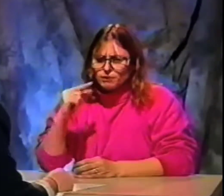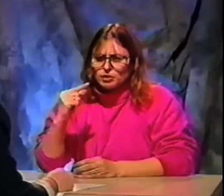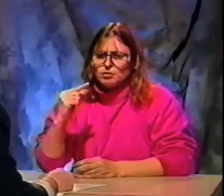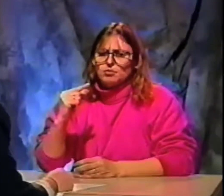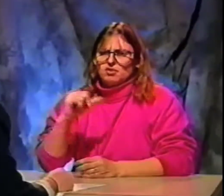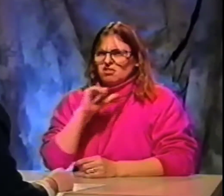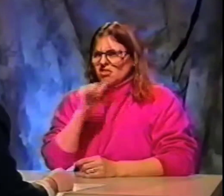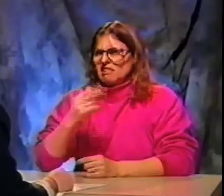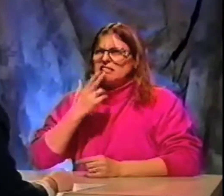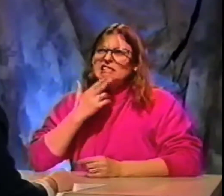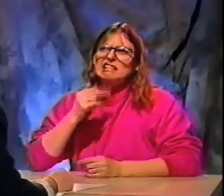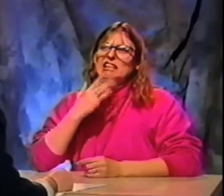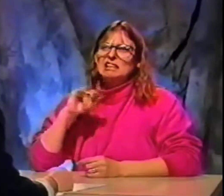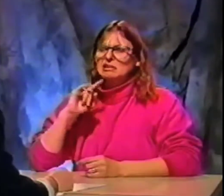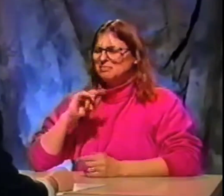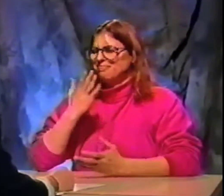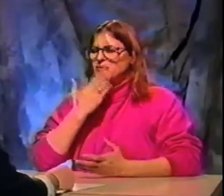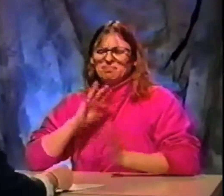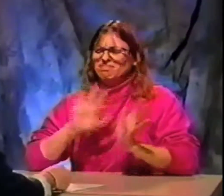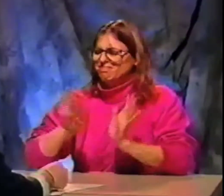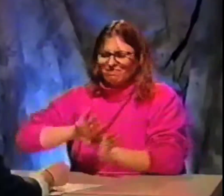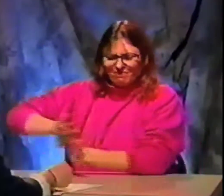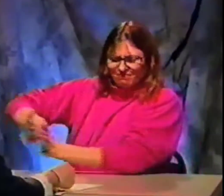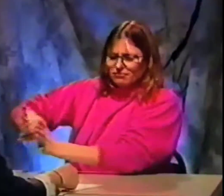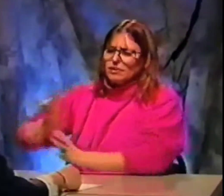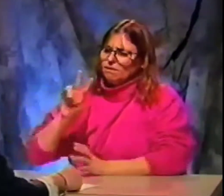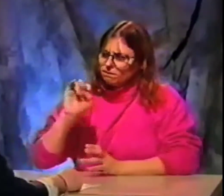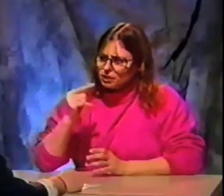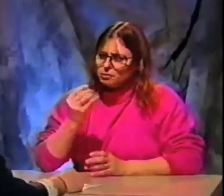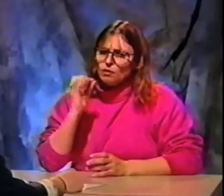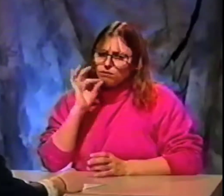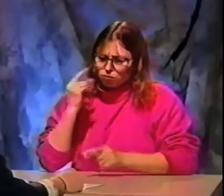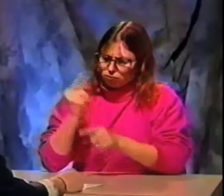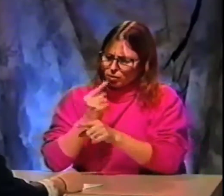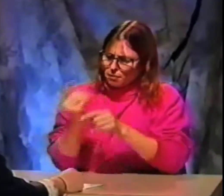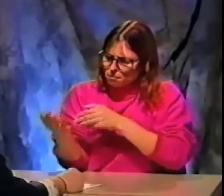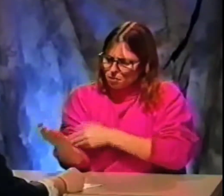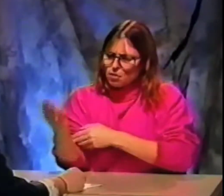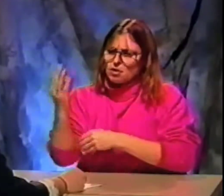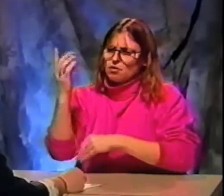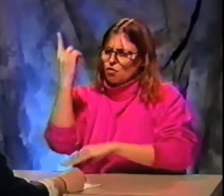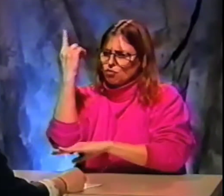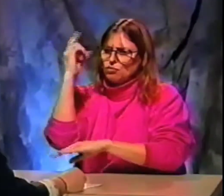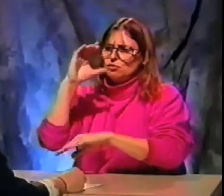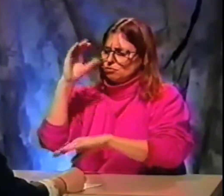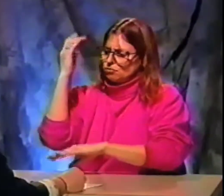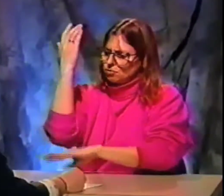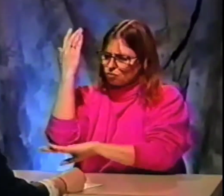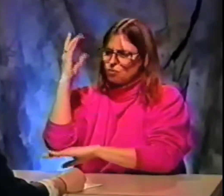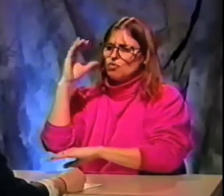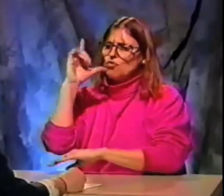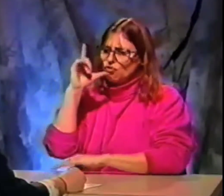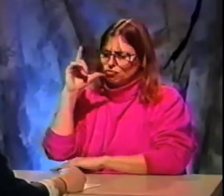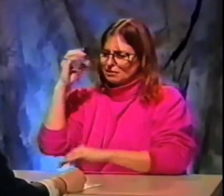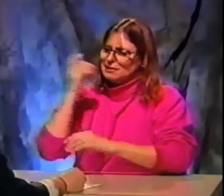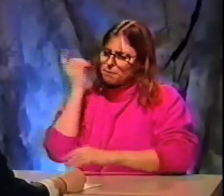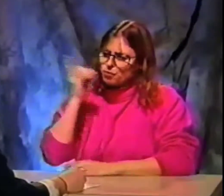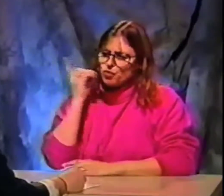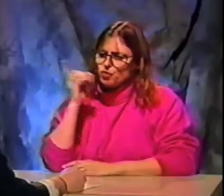maybe when they do get food, it's only vegetables and they don't want to eat it, and then they don't eat anything at all because the parents won't give them anything